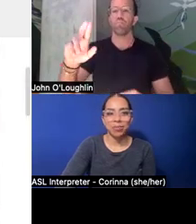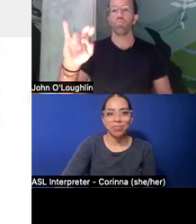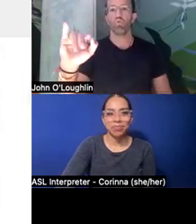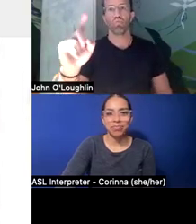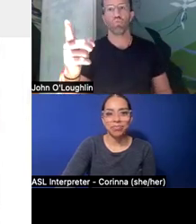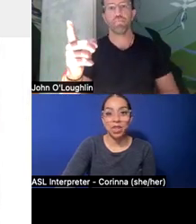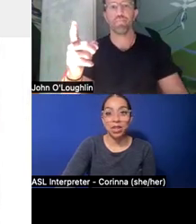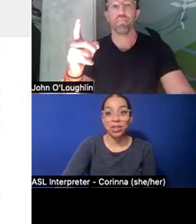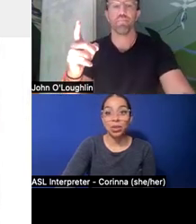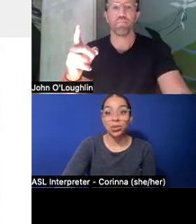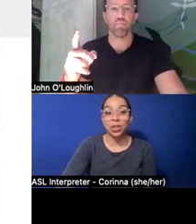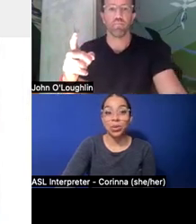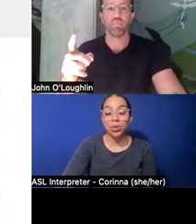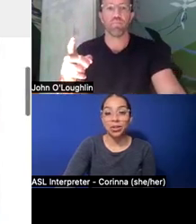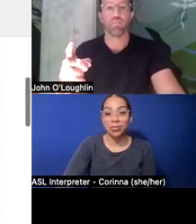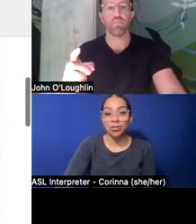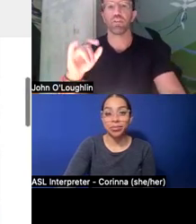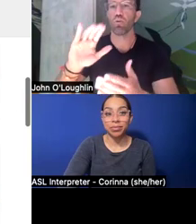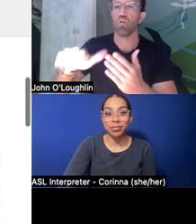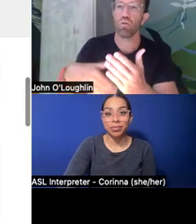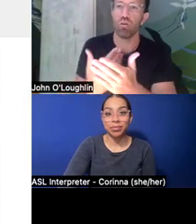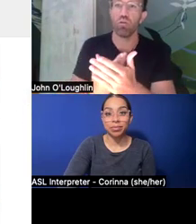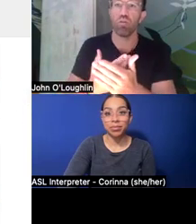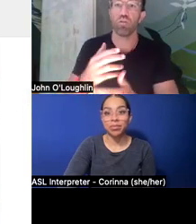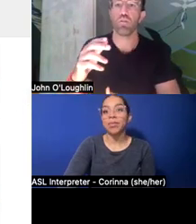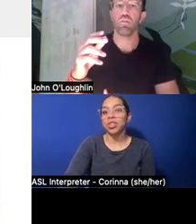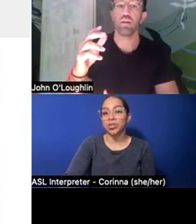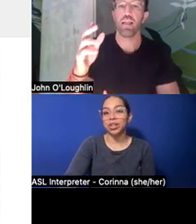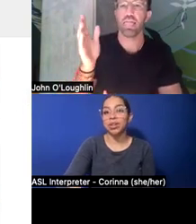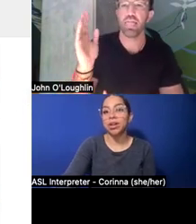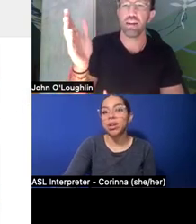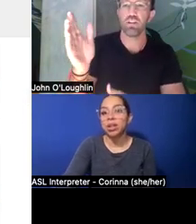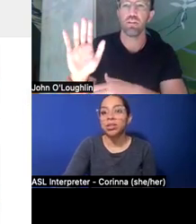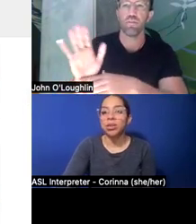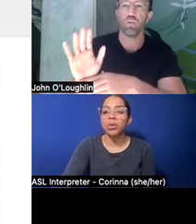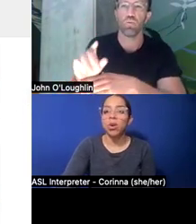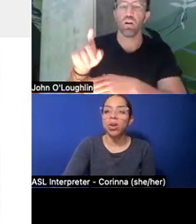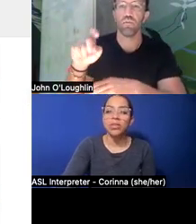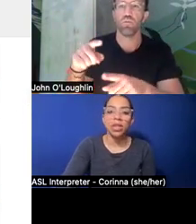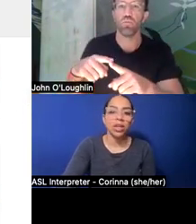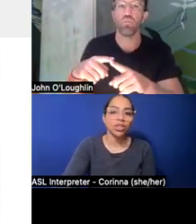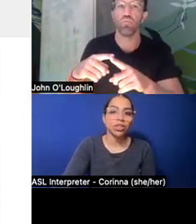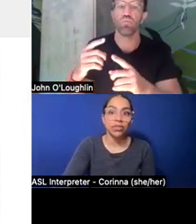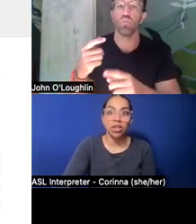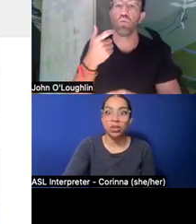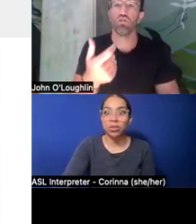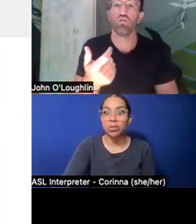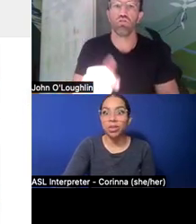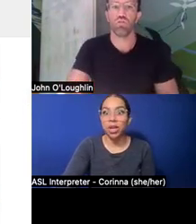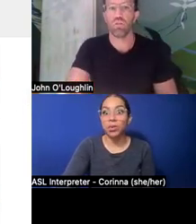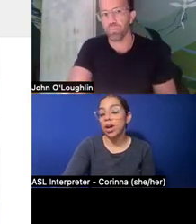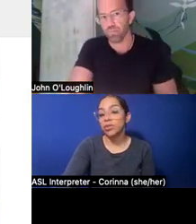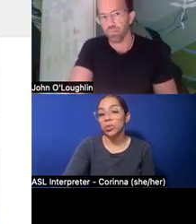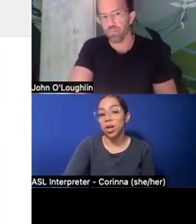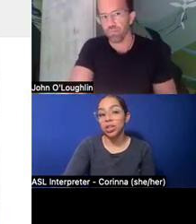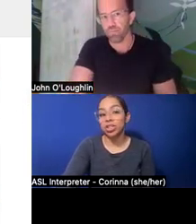Okay, so the Unit 1 module here. So all of the lectures, the videos